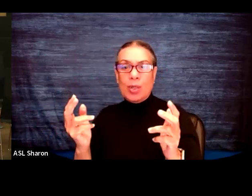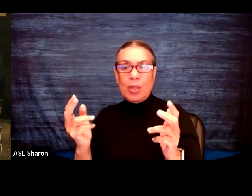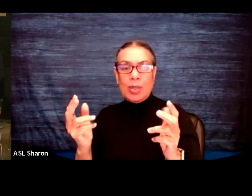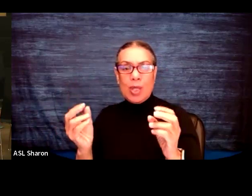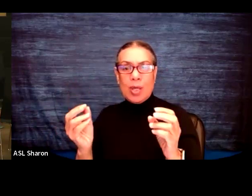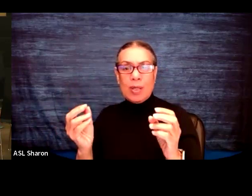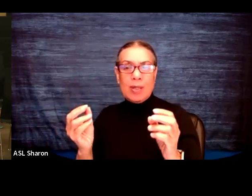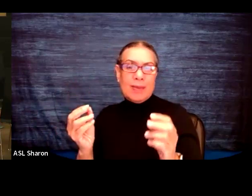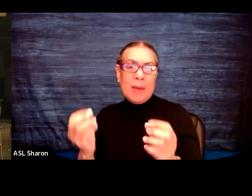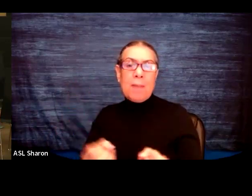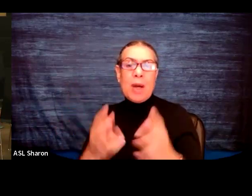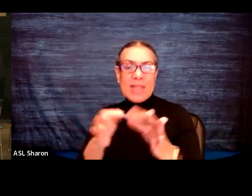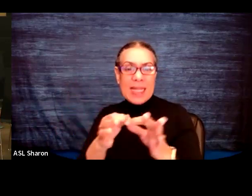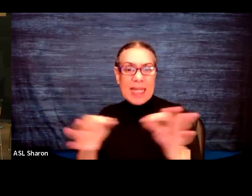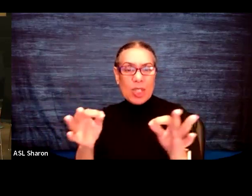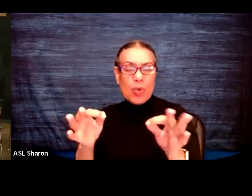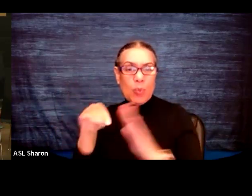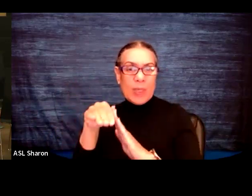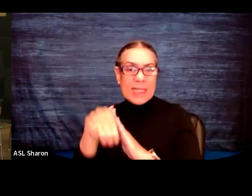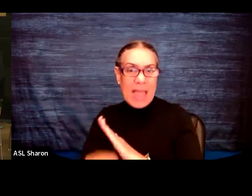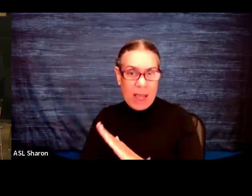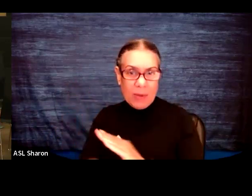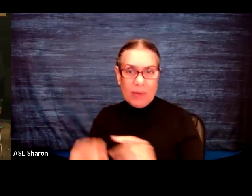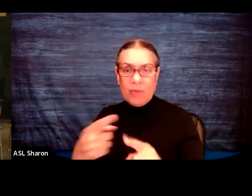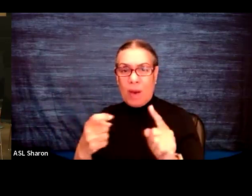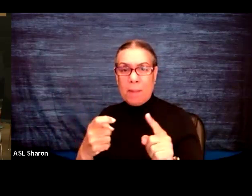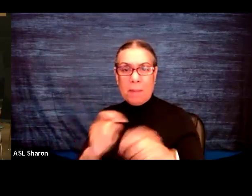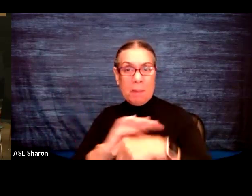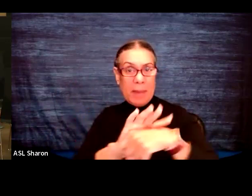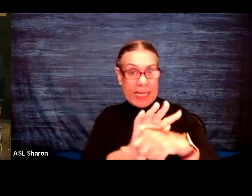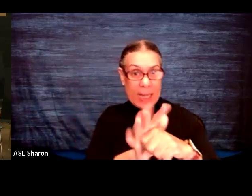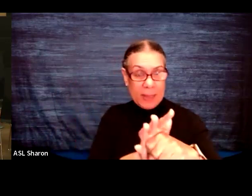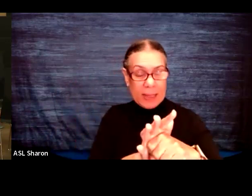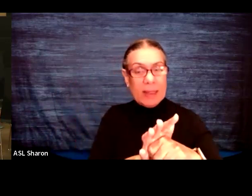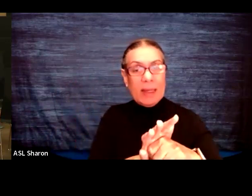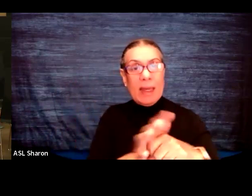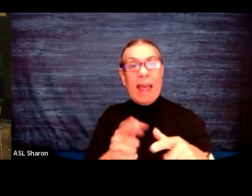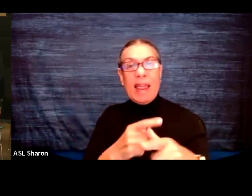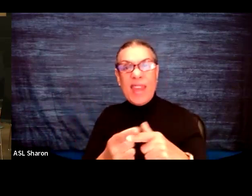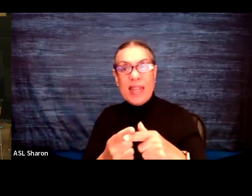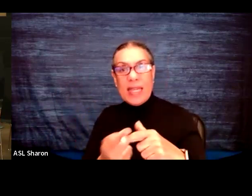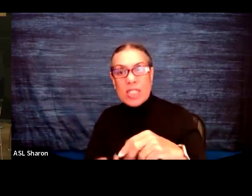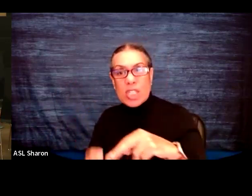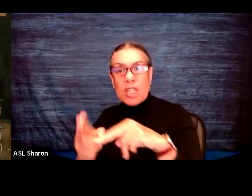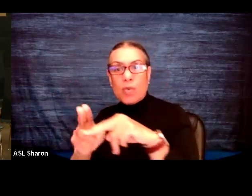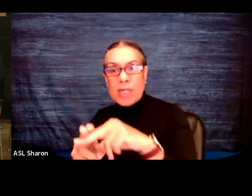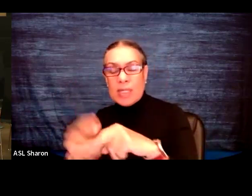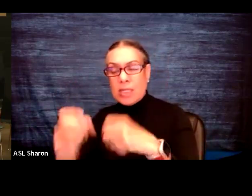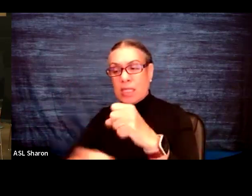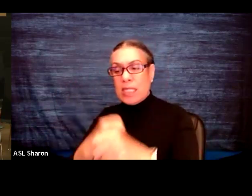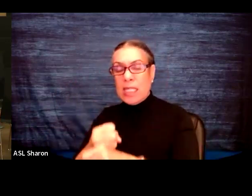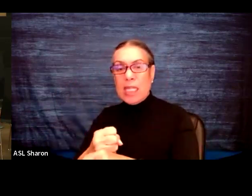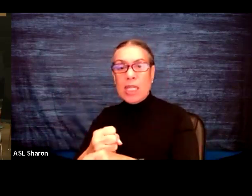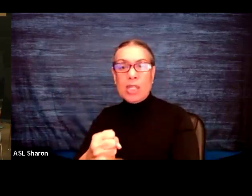really drop off during the pandemic. And so when we started to see that increase again in school year